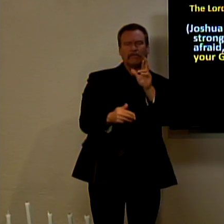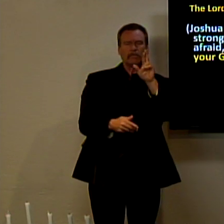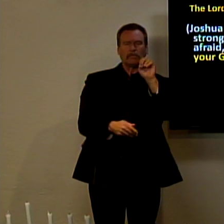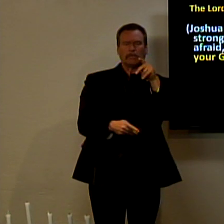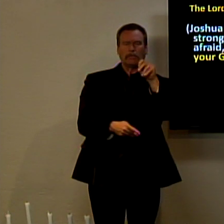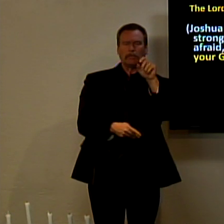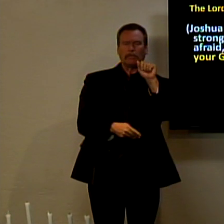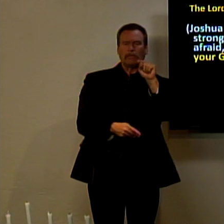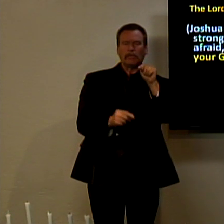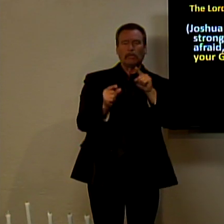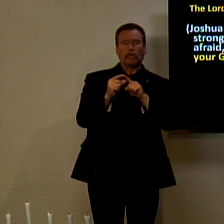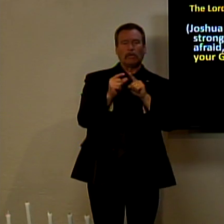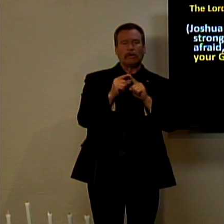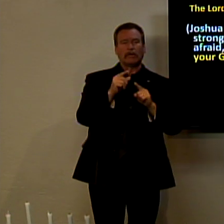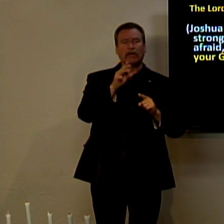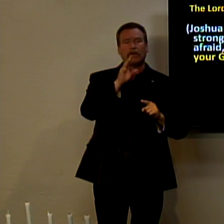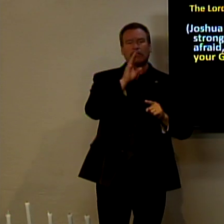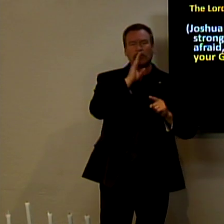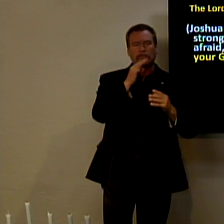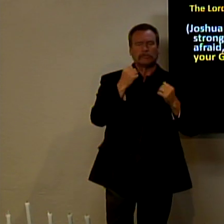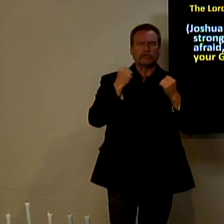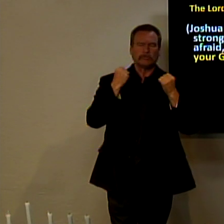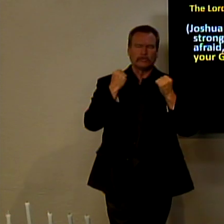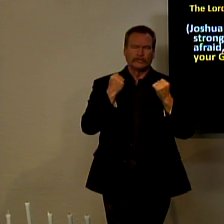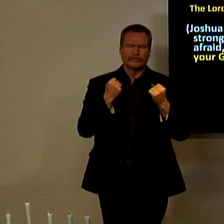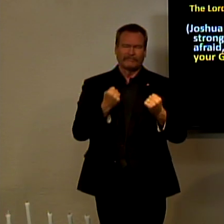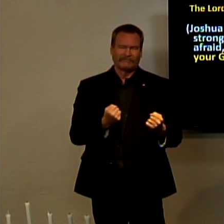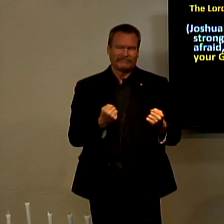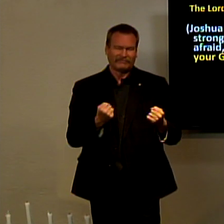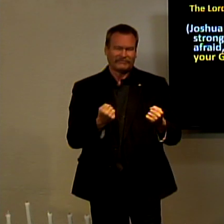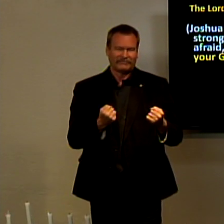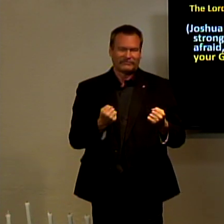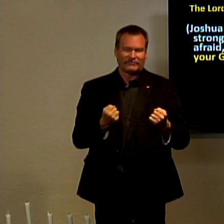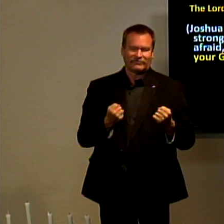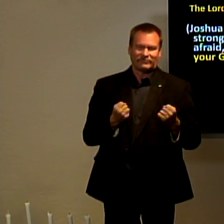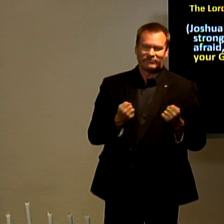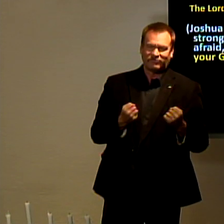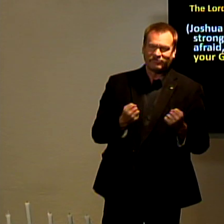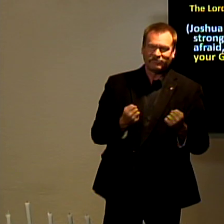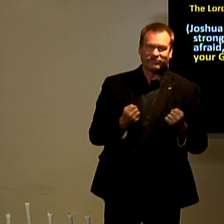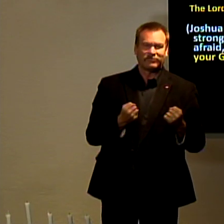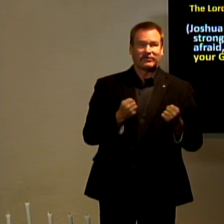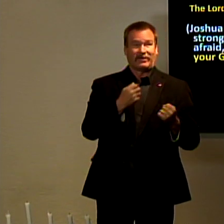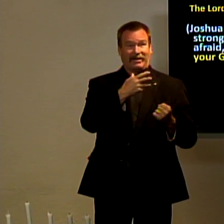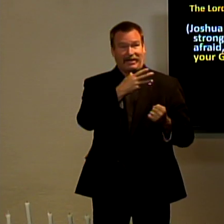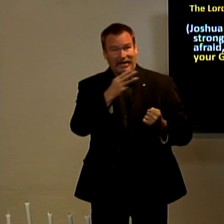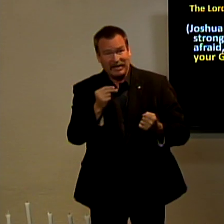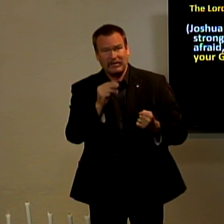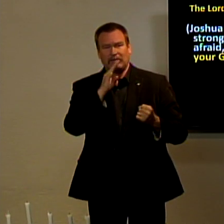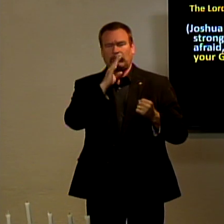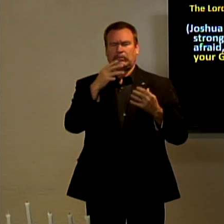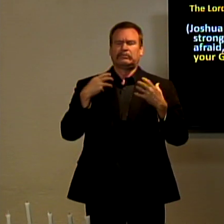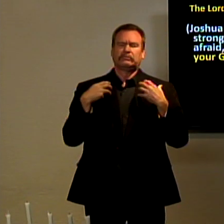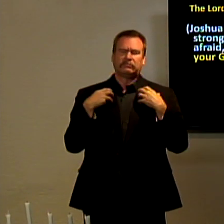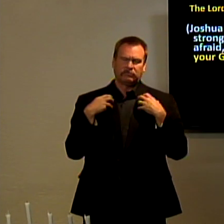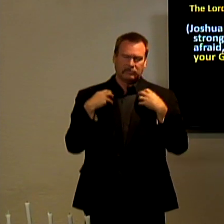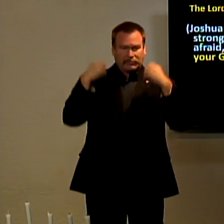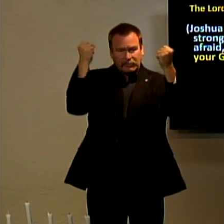God emphasizes it over and over again. Be strong and of